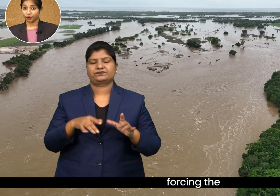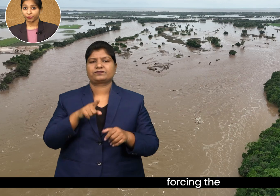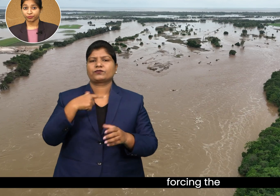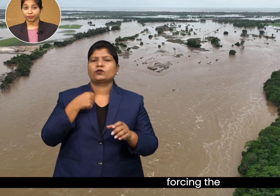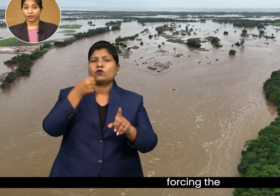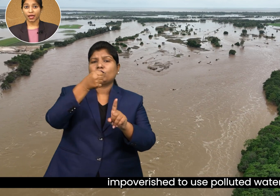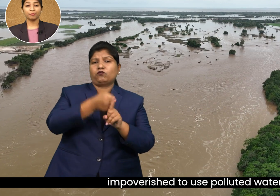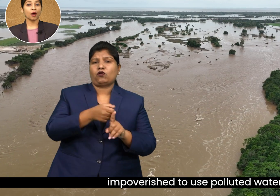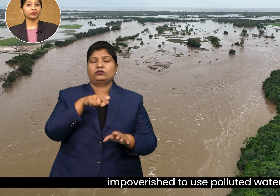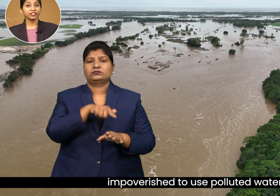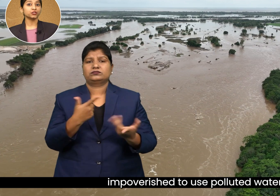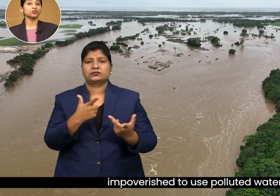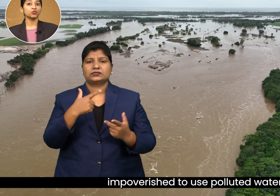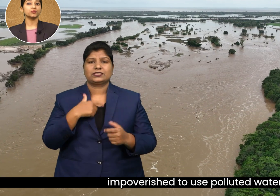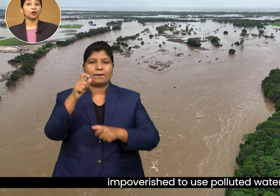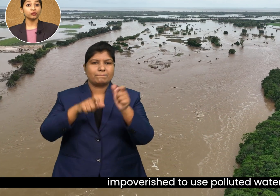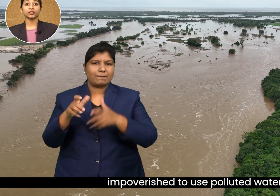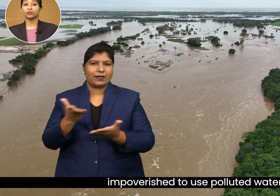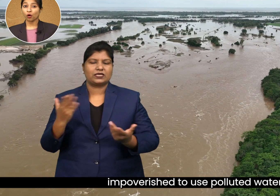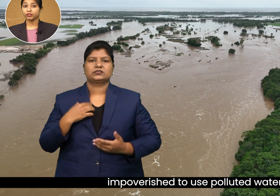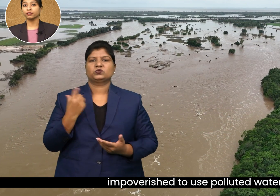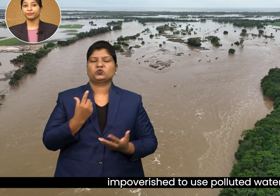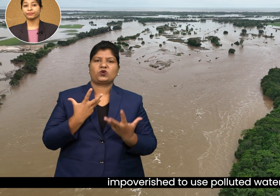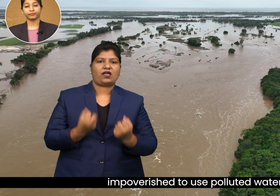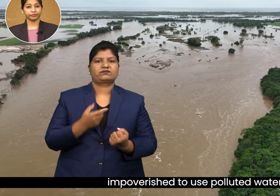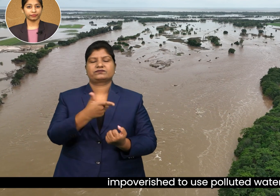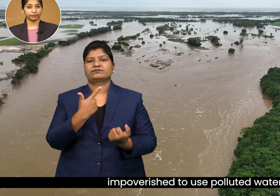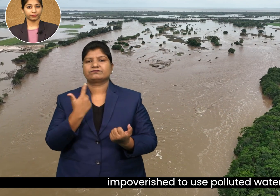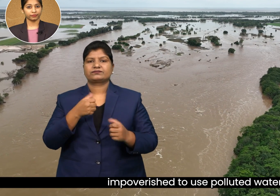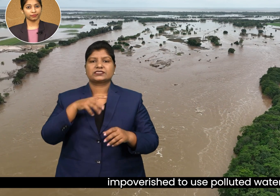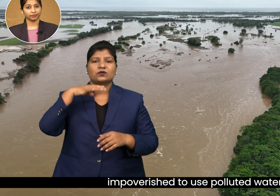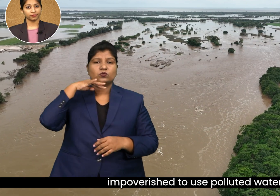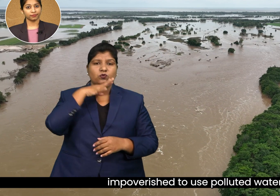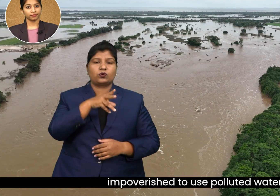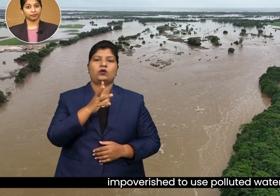forcing the impoverished to use polluted water